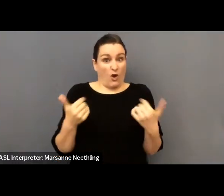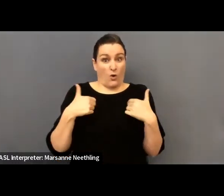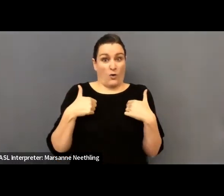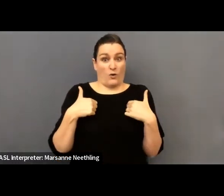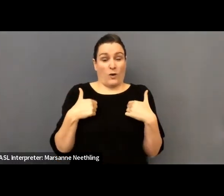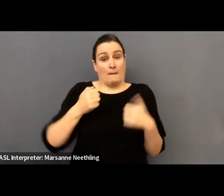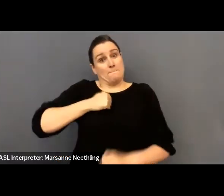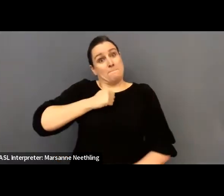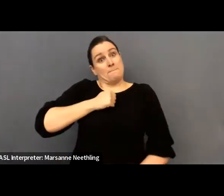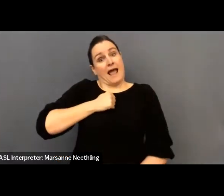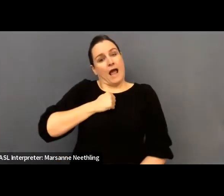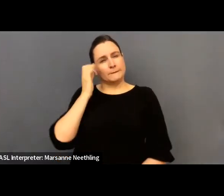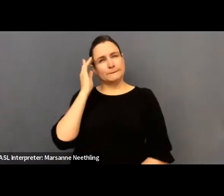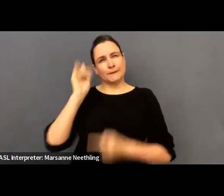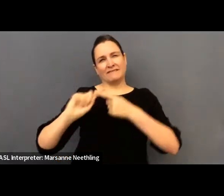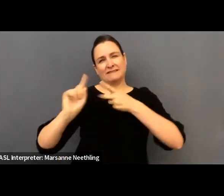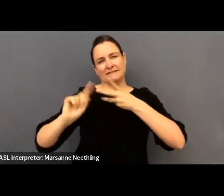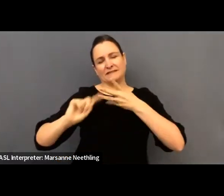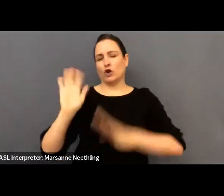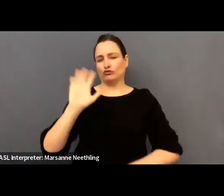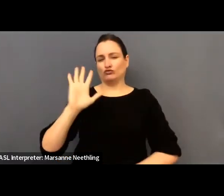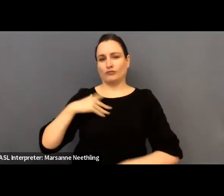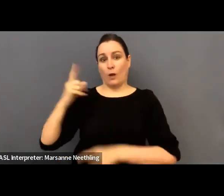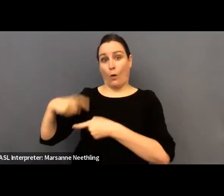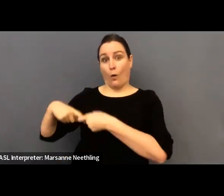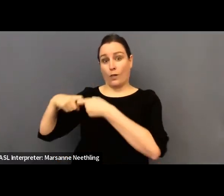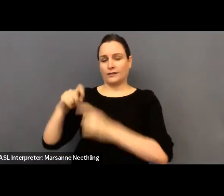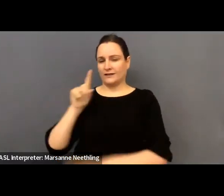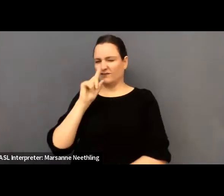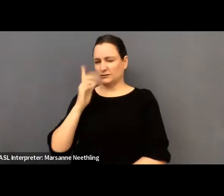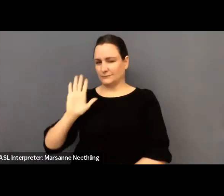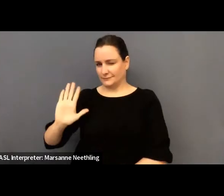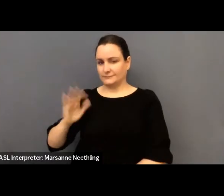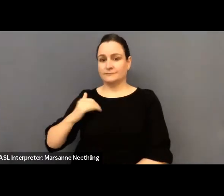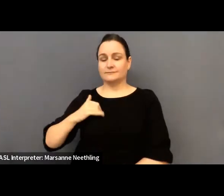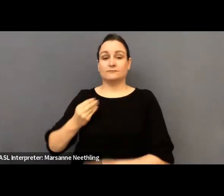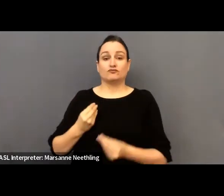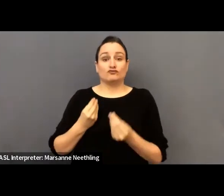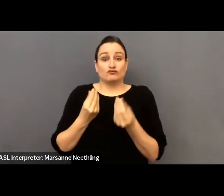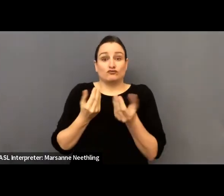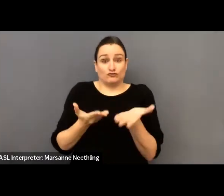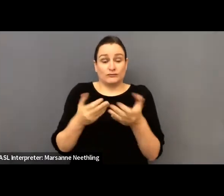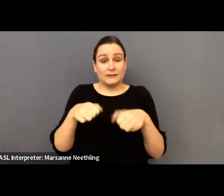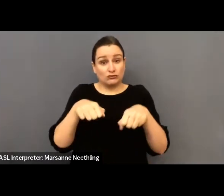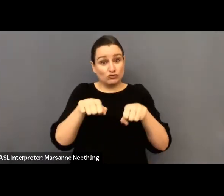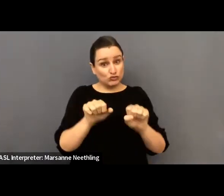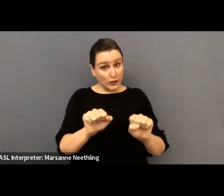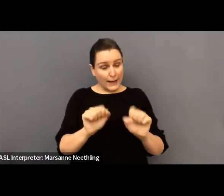my thoughts for a little while and hand over to the chairperson to introduce